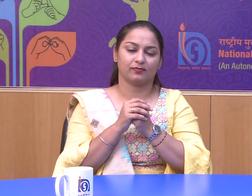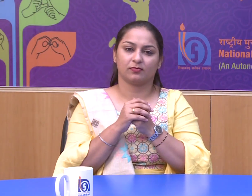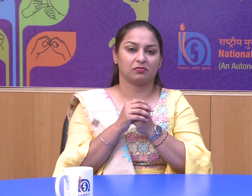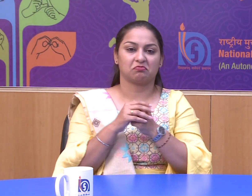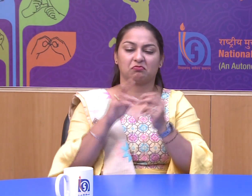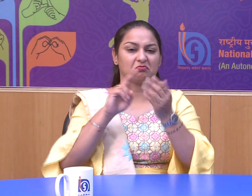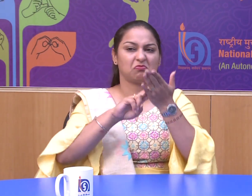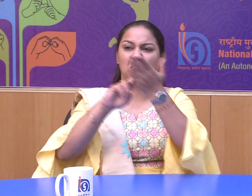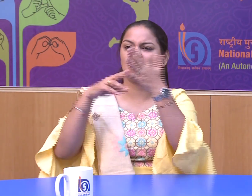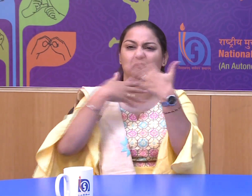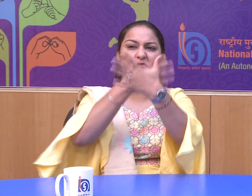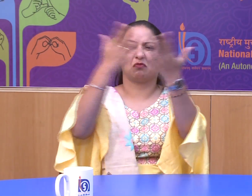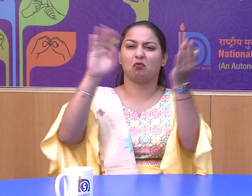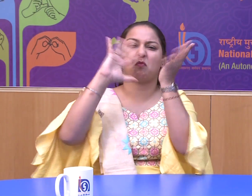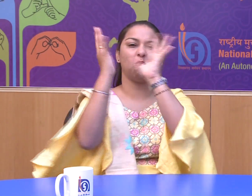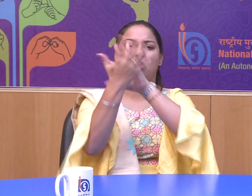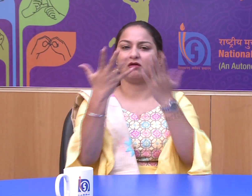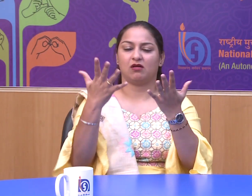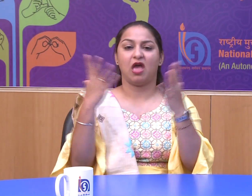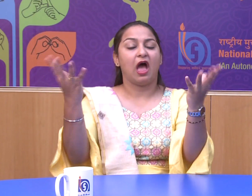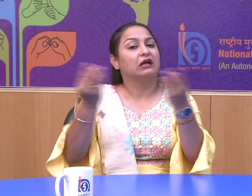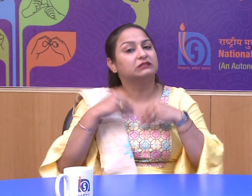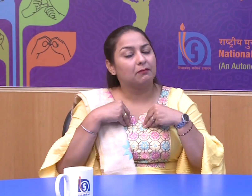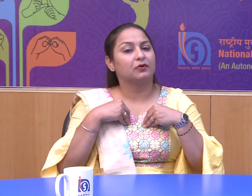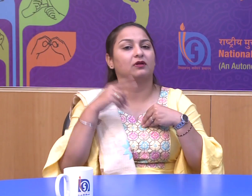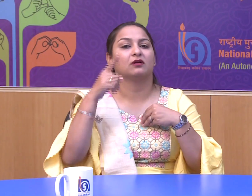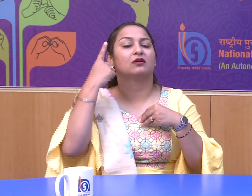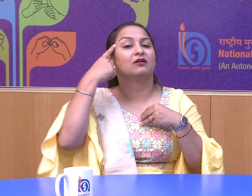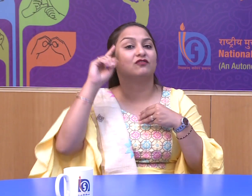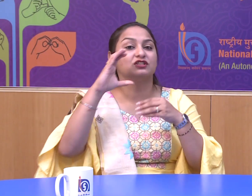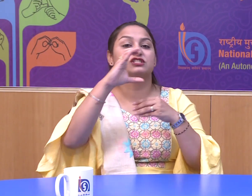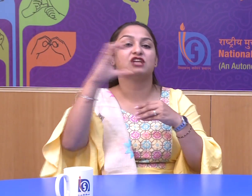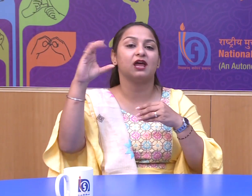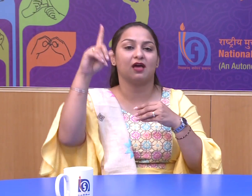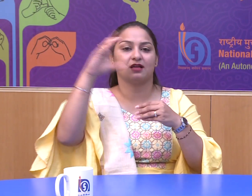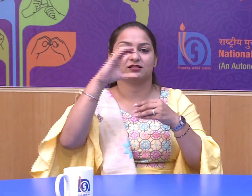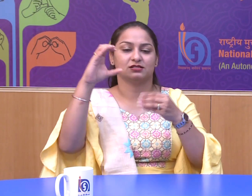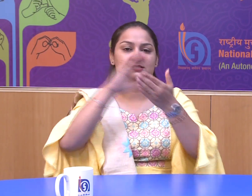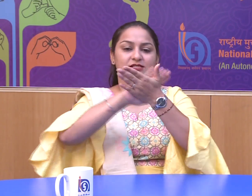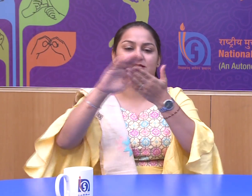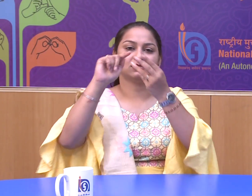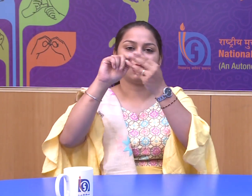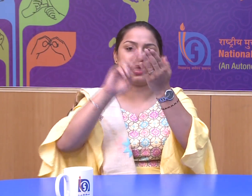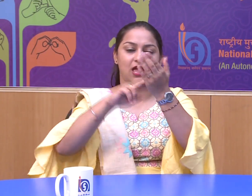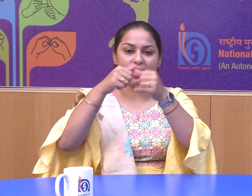Nowhere else in the world except perhaps in China, artists have tried to